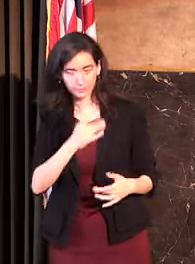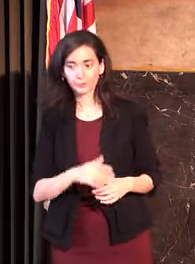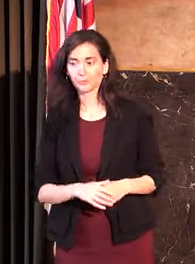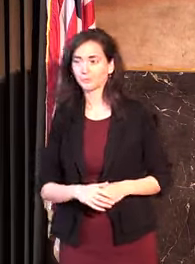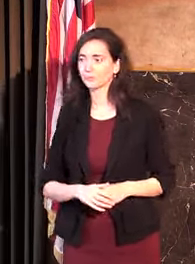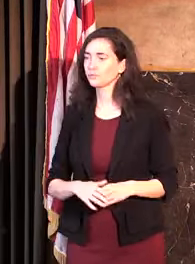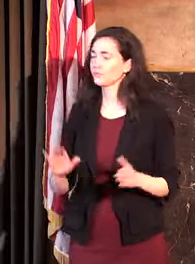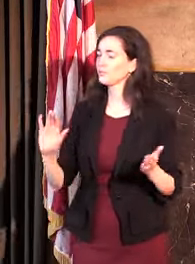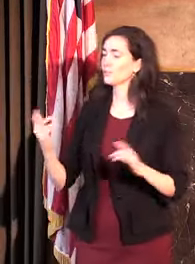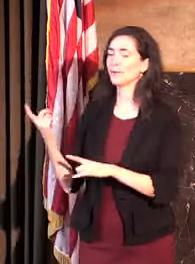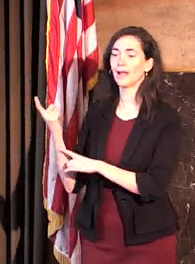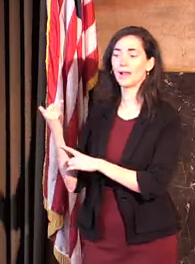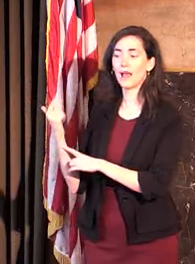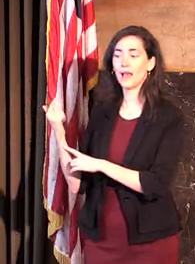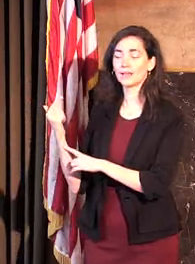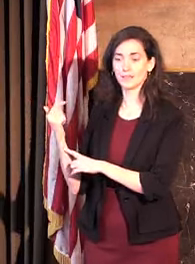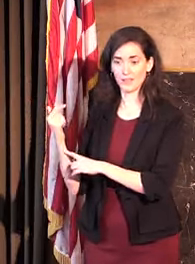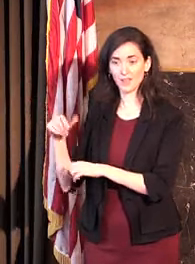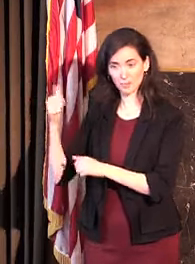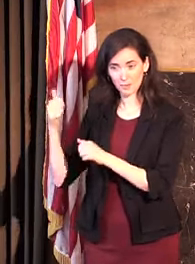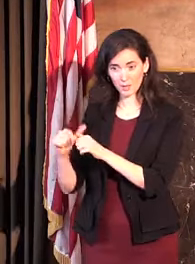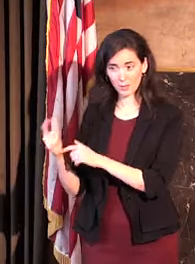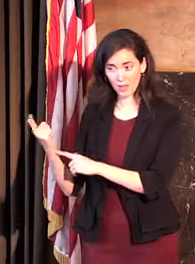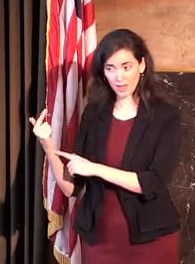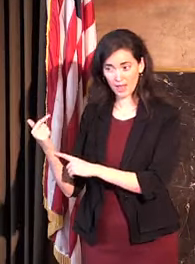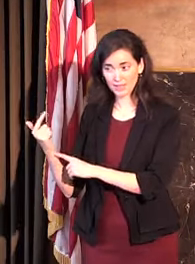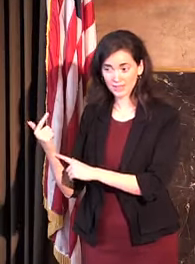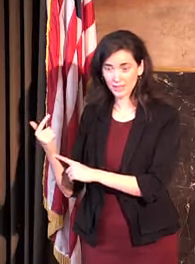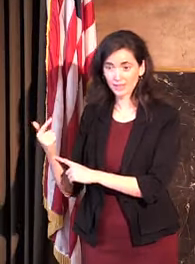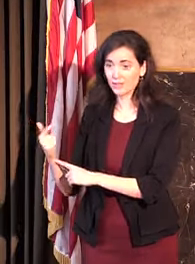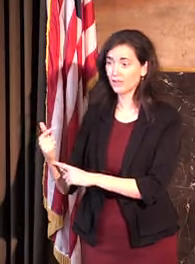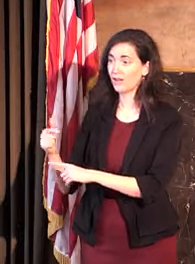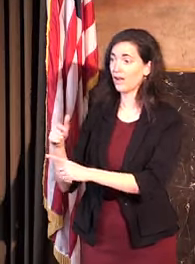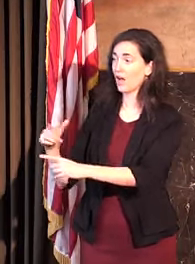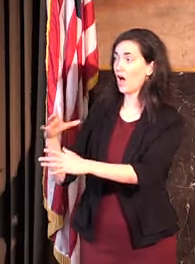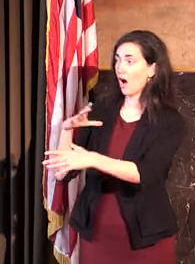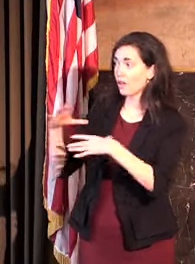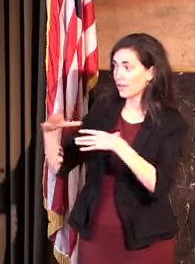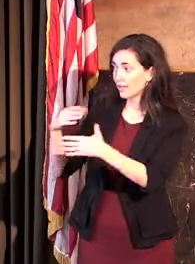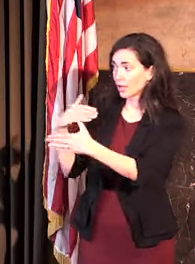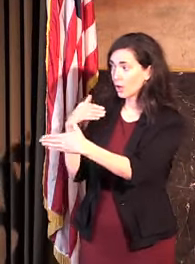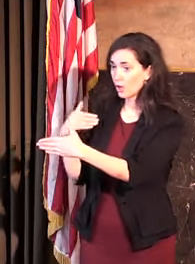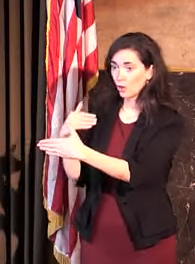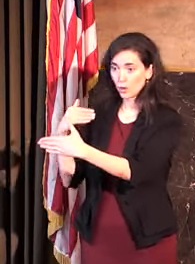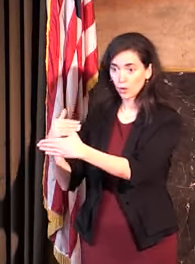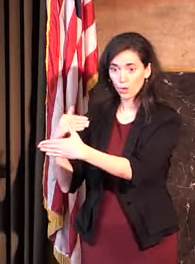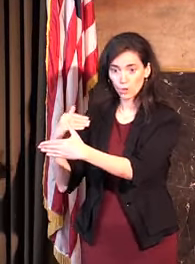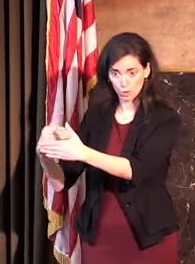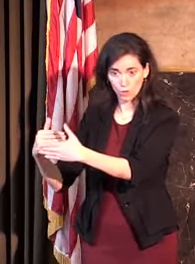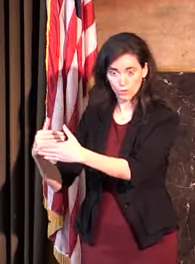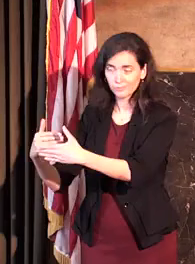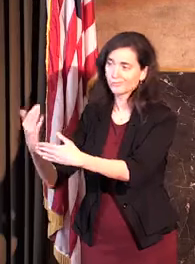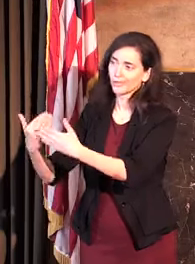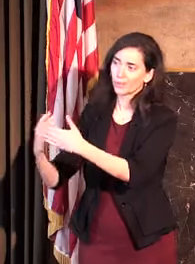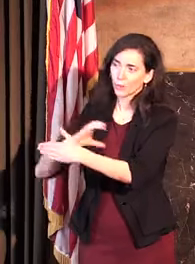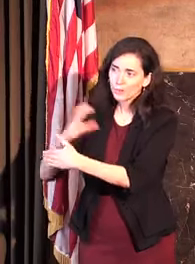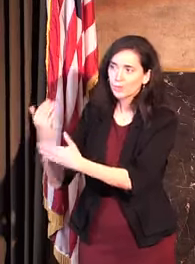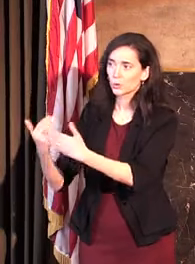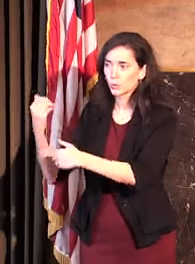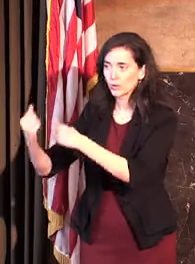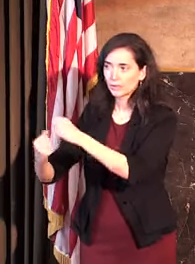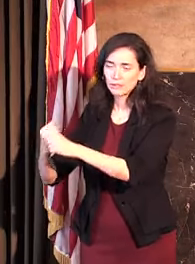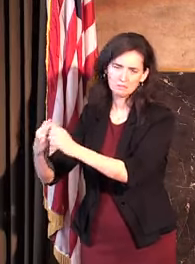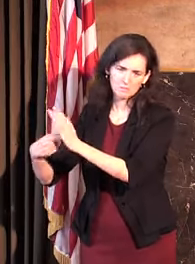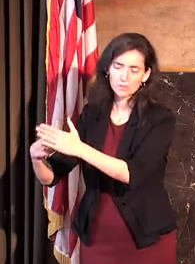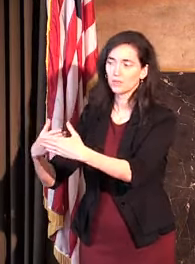this point last year heading into the holiday season with Christmas and New Year's, for